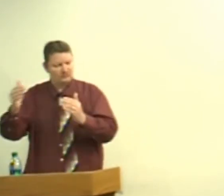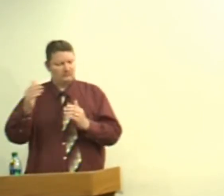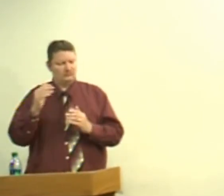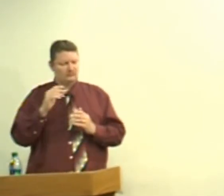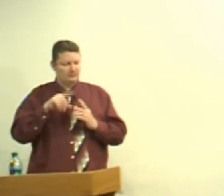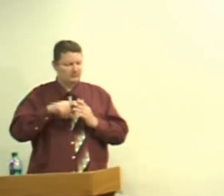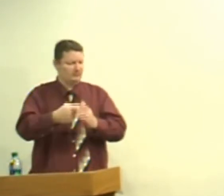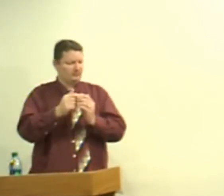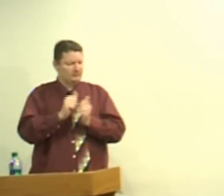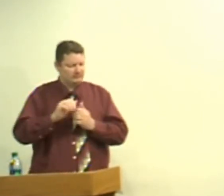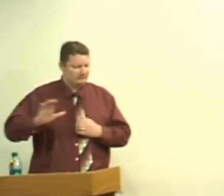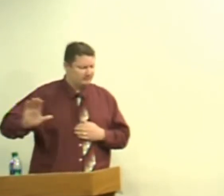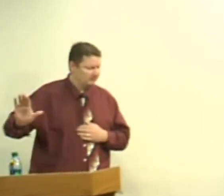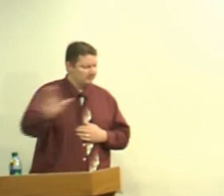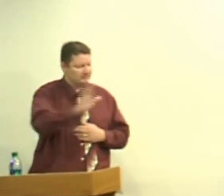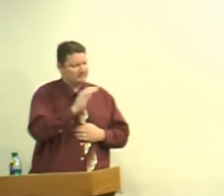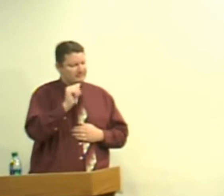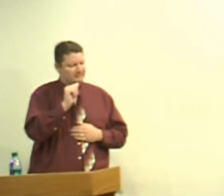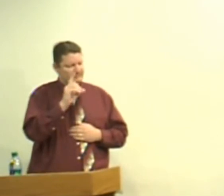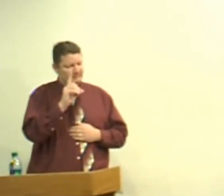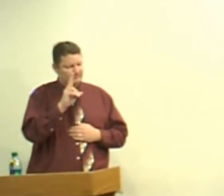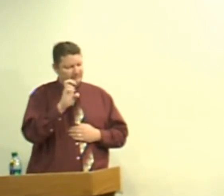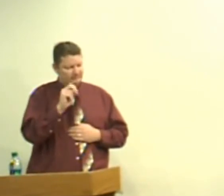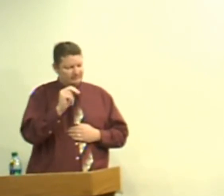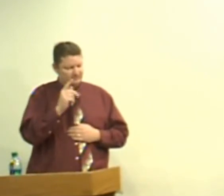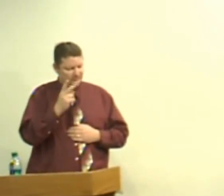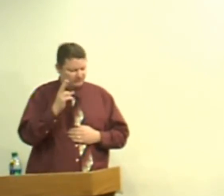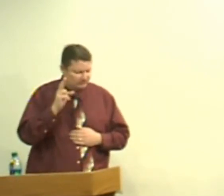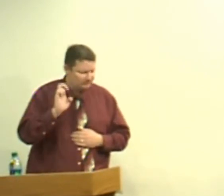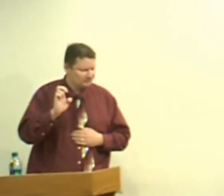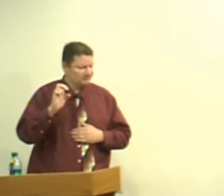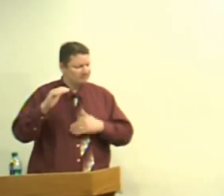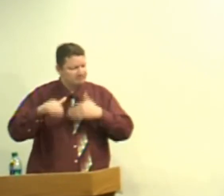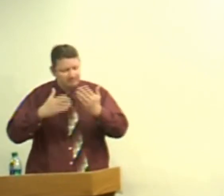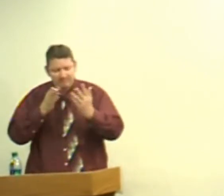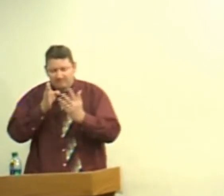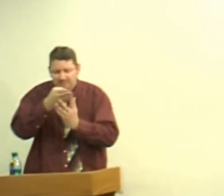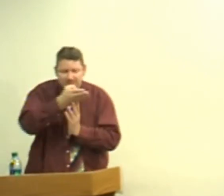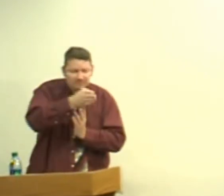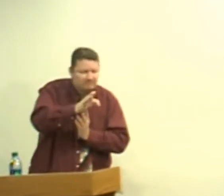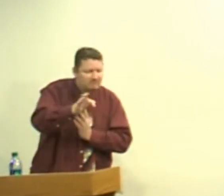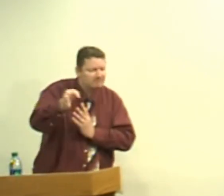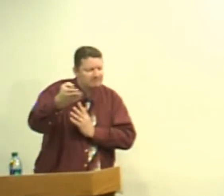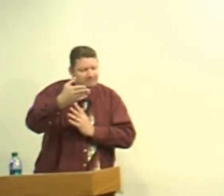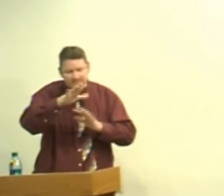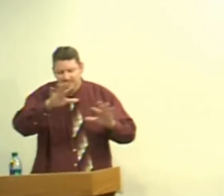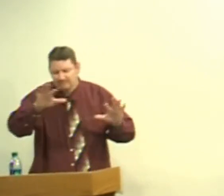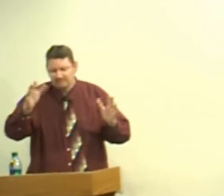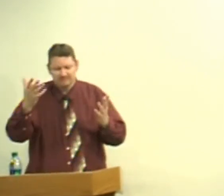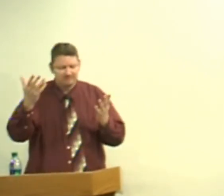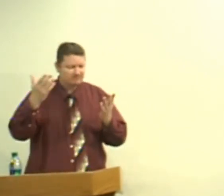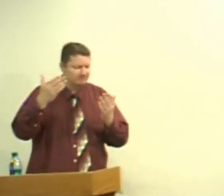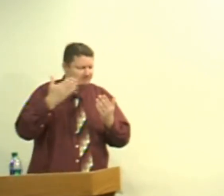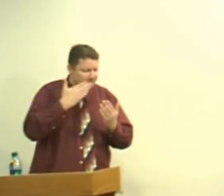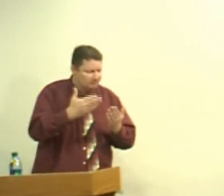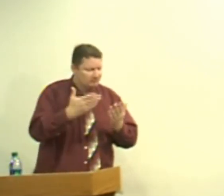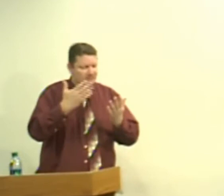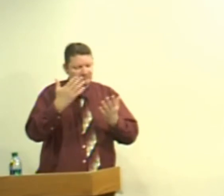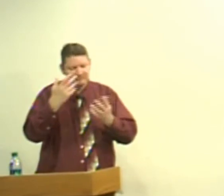Let us leave our comfort zone, and let us begin, to live for you, to go through all of the things, that we go